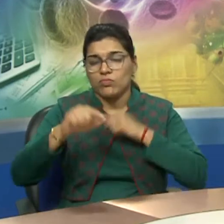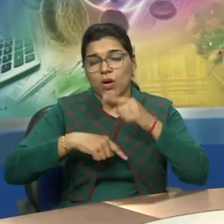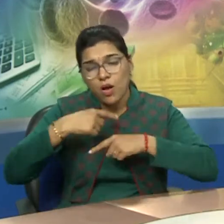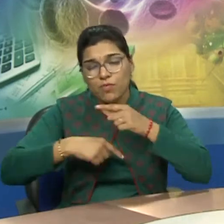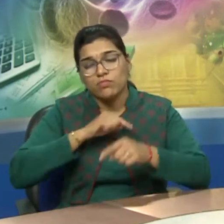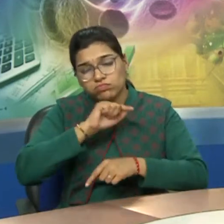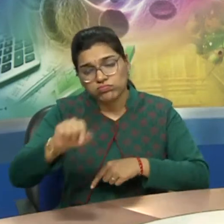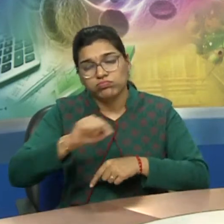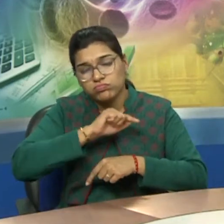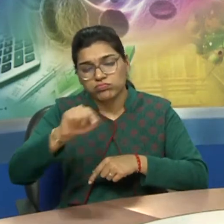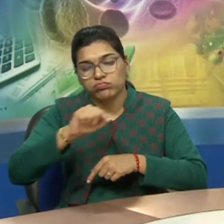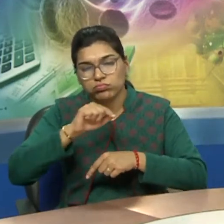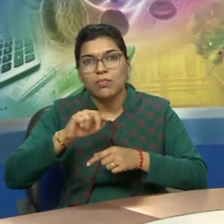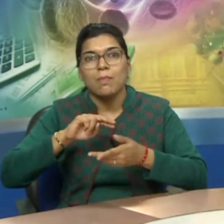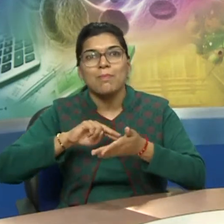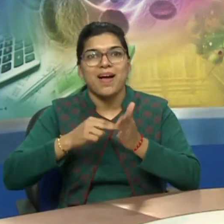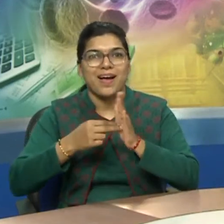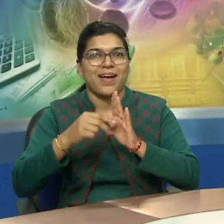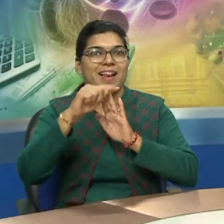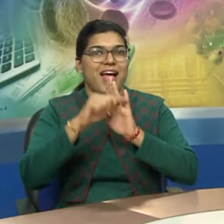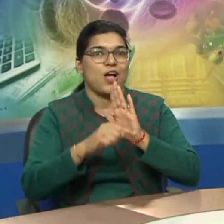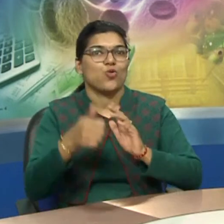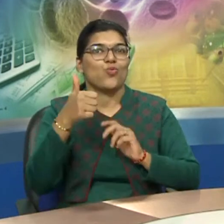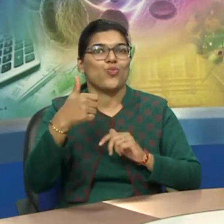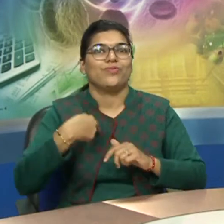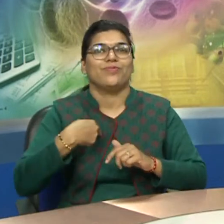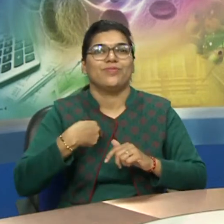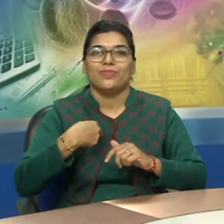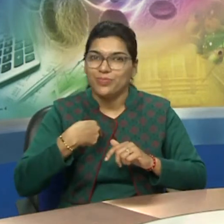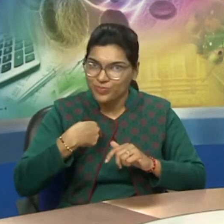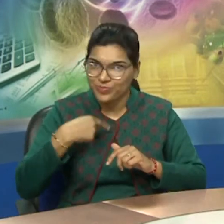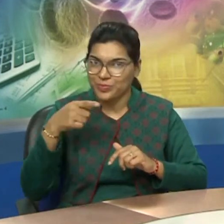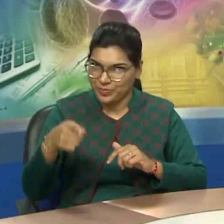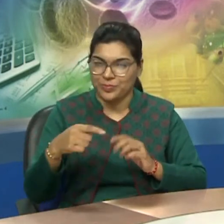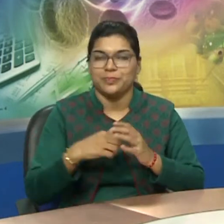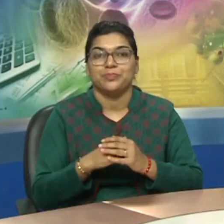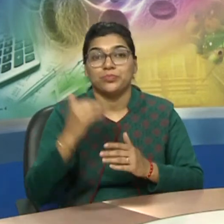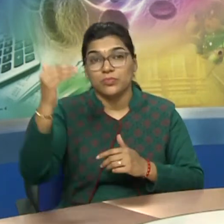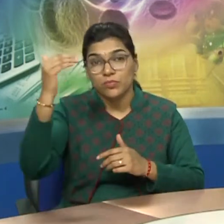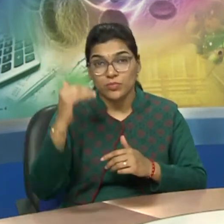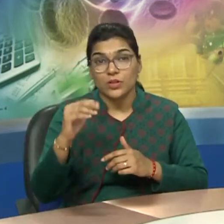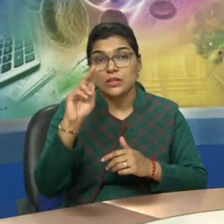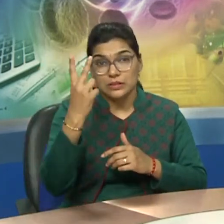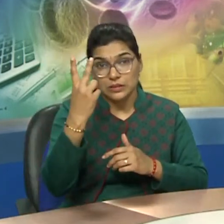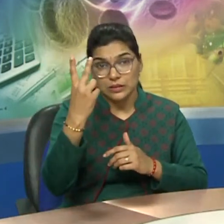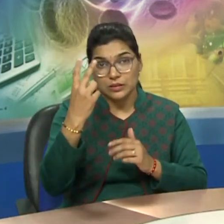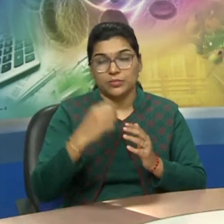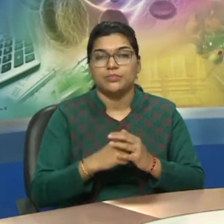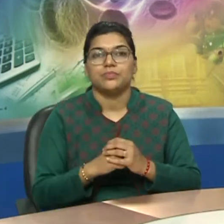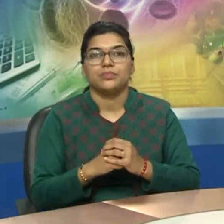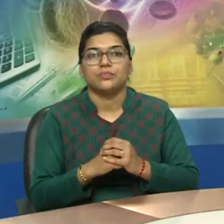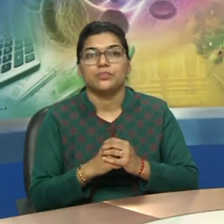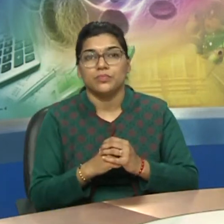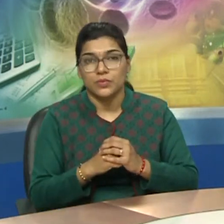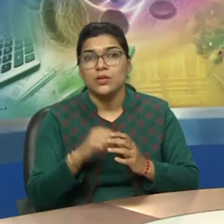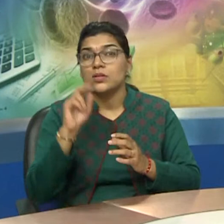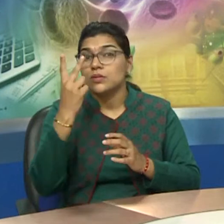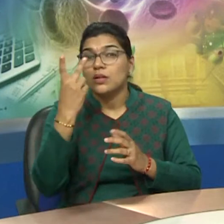before time. So that way we can be punctual and we can be regular. The second